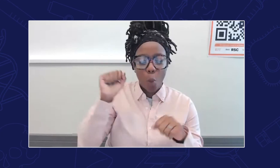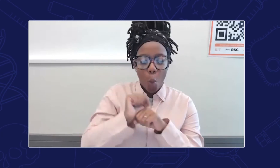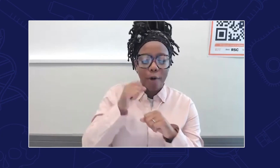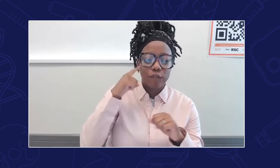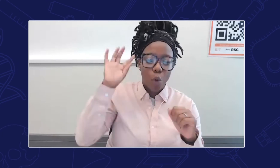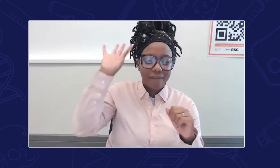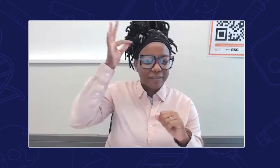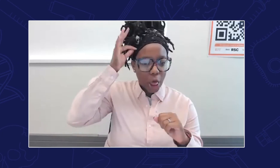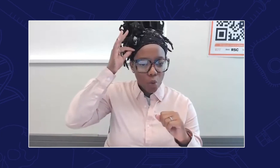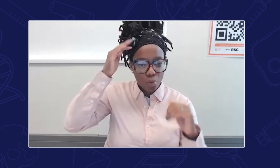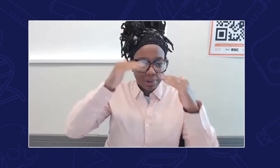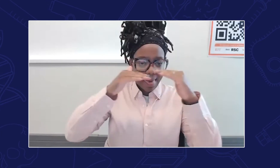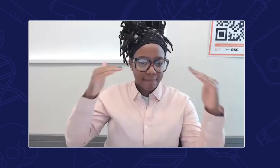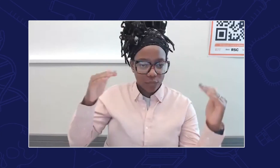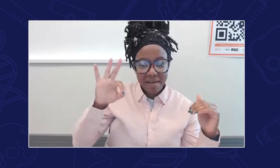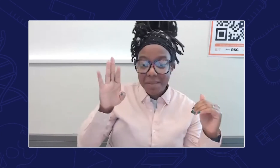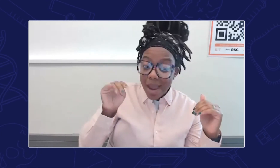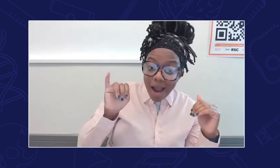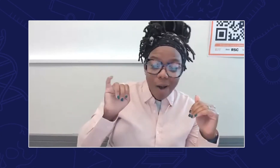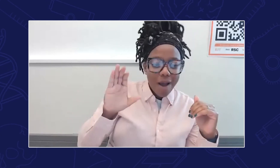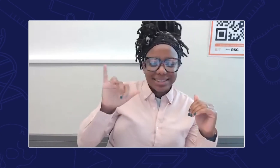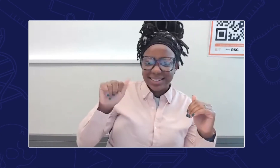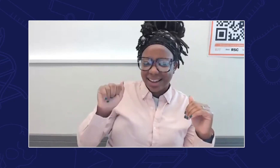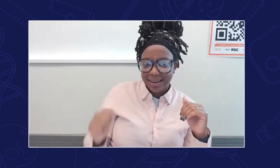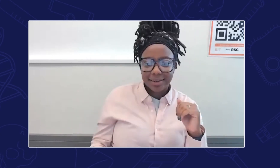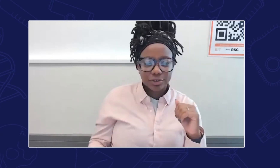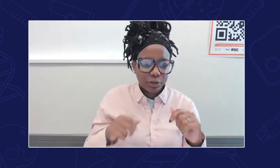at the federal level and the FBI or the CIA